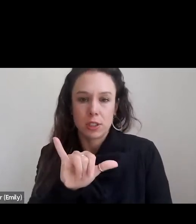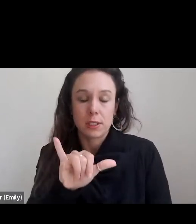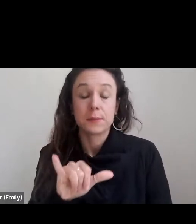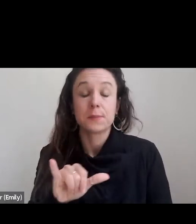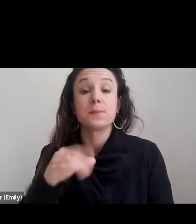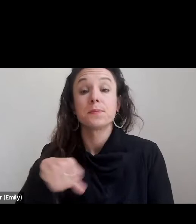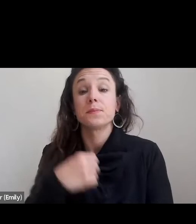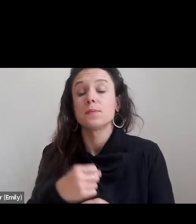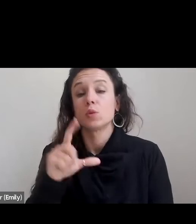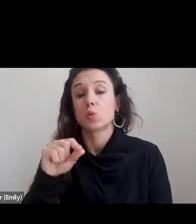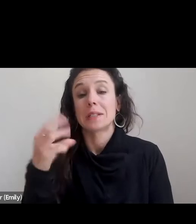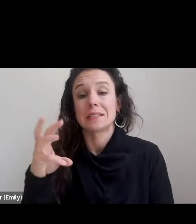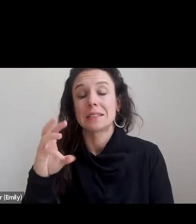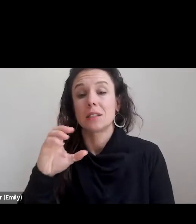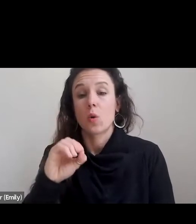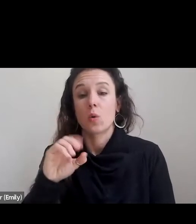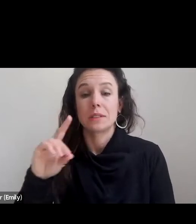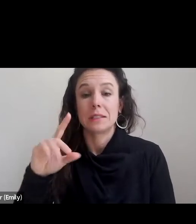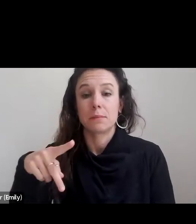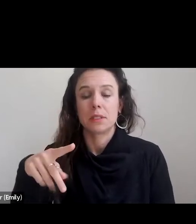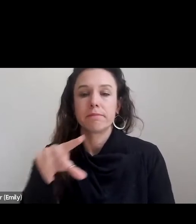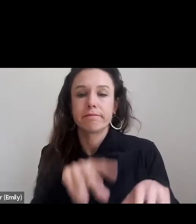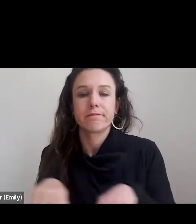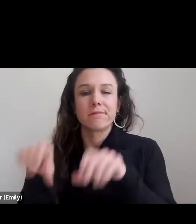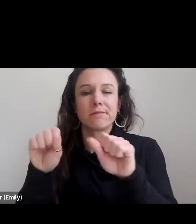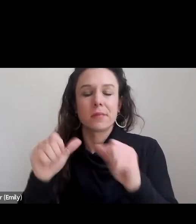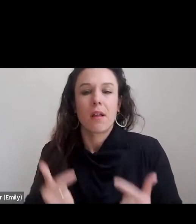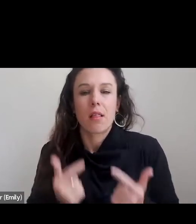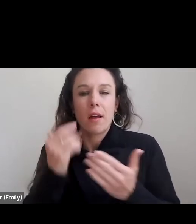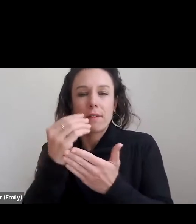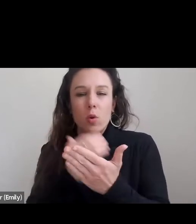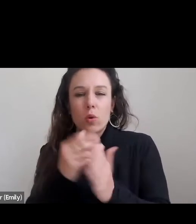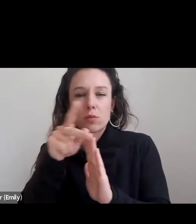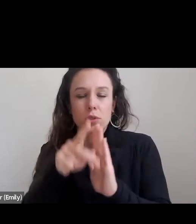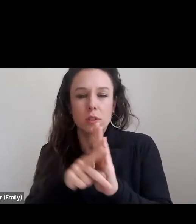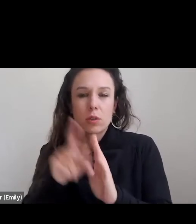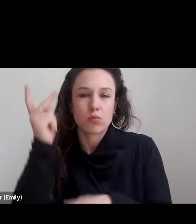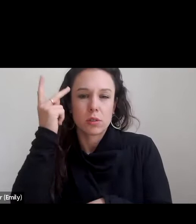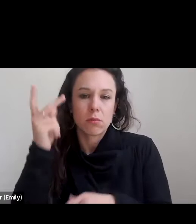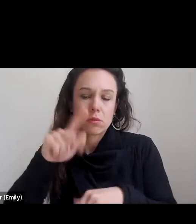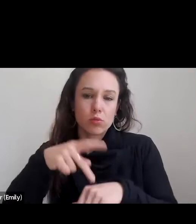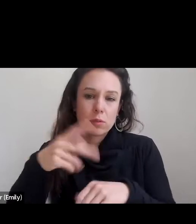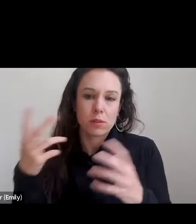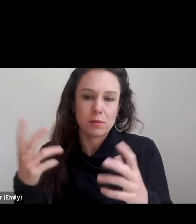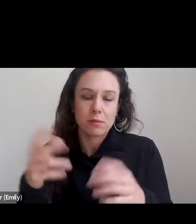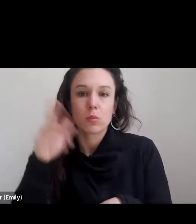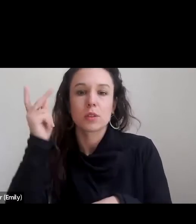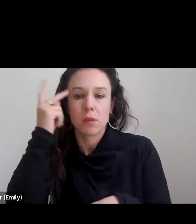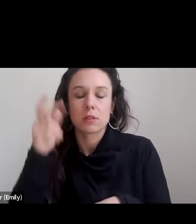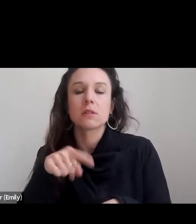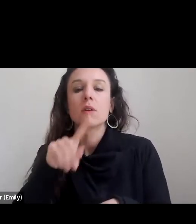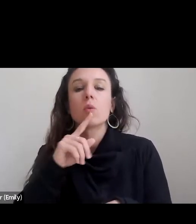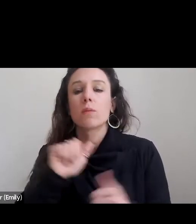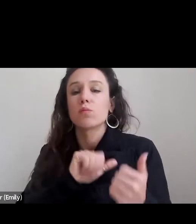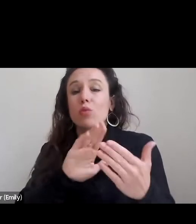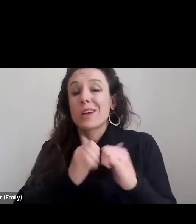ODP adopted the life course principles. We adopted life course as a way we would approach providing services